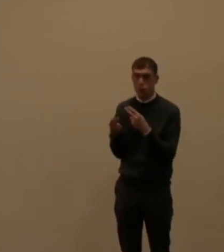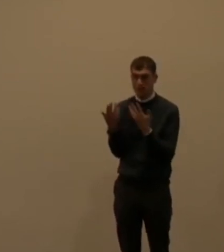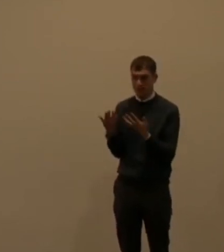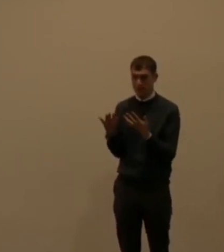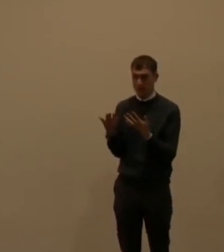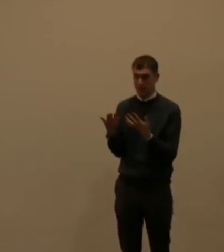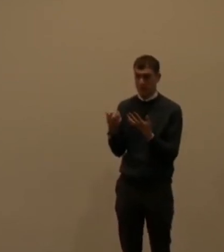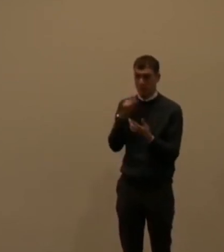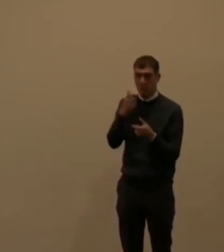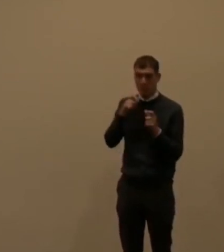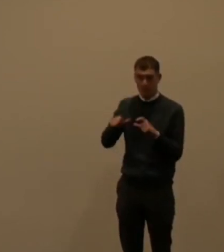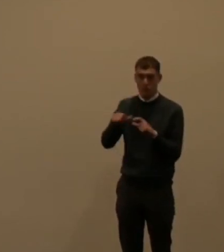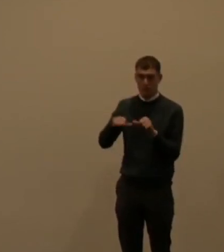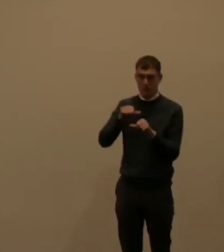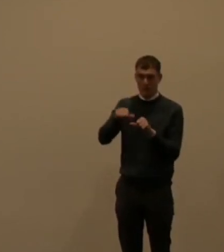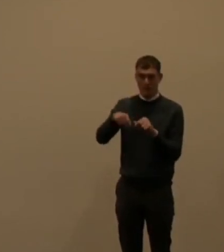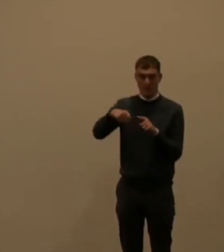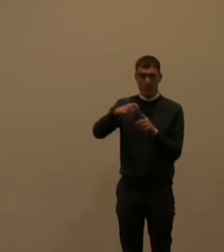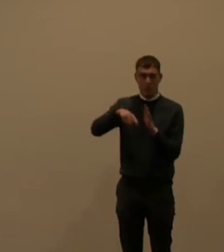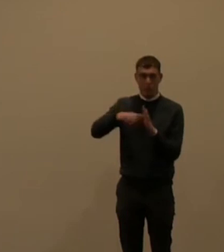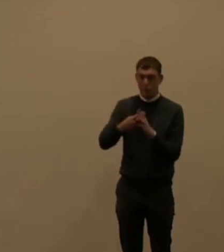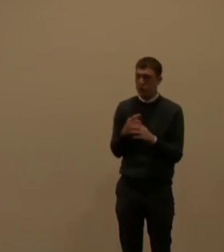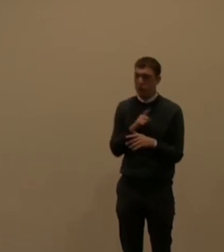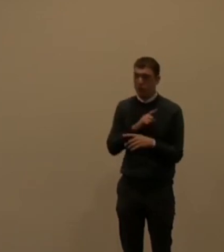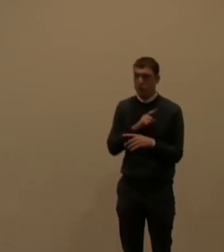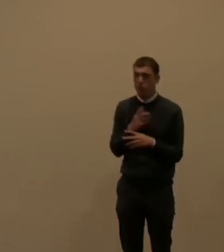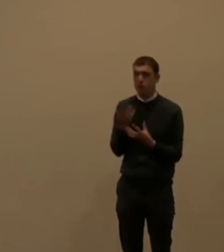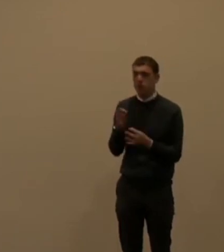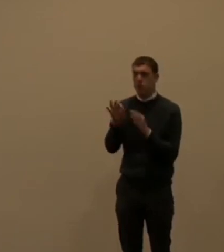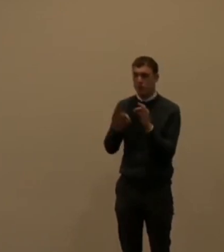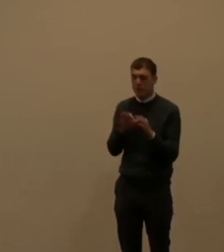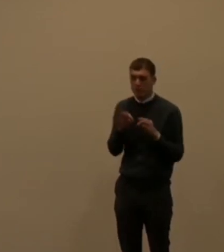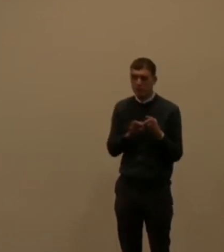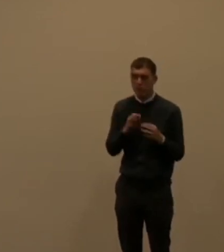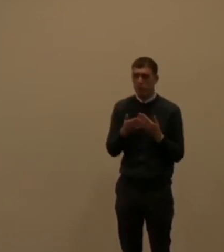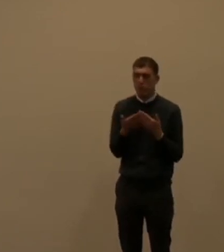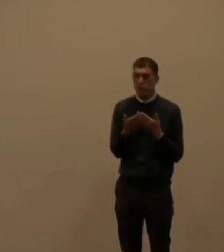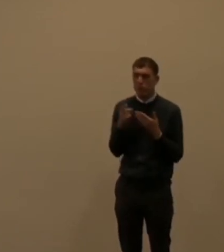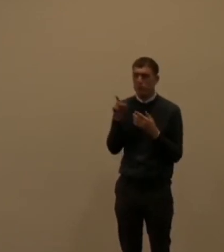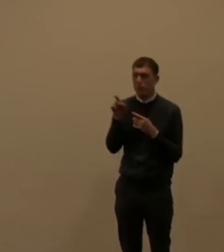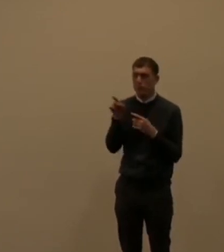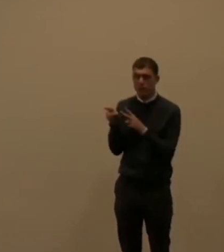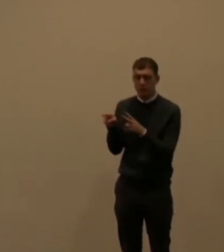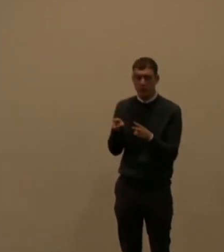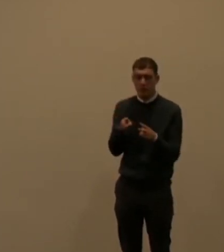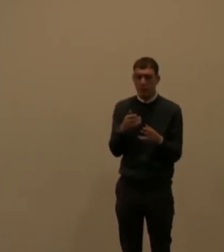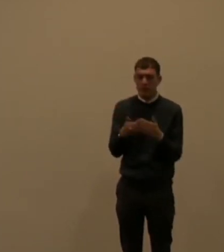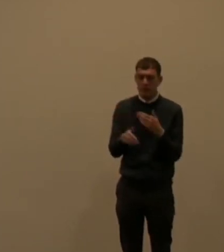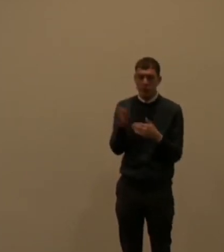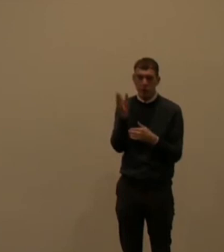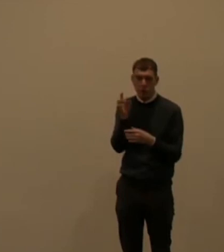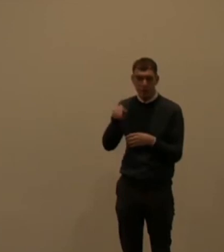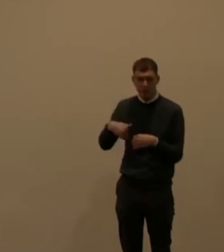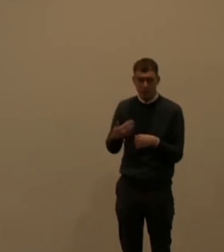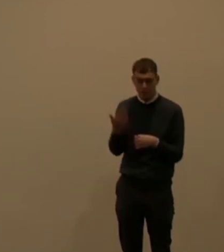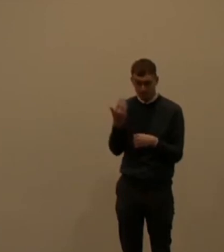on after the upgrading project, because people were first figuring out what CRM was in different departments that they had never heard of.